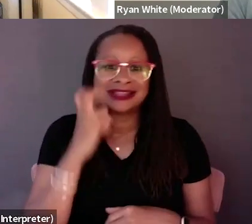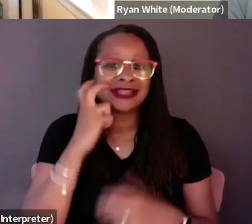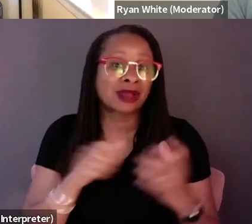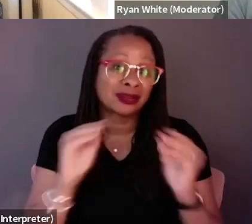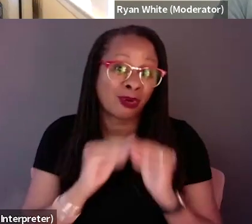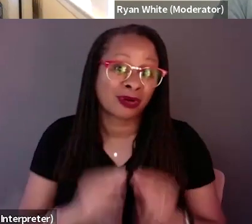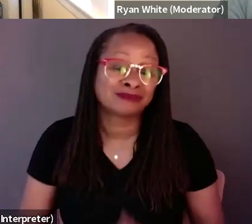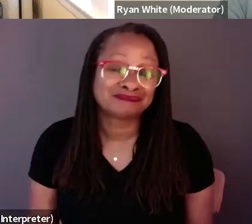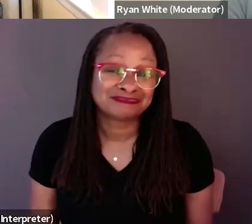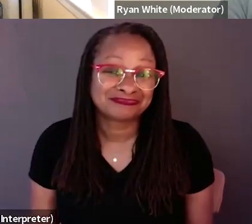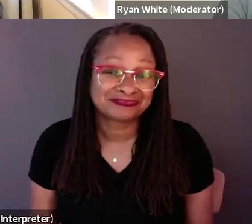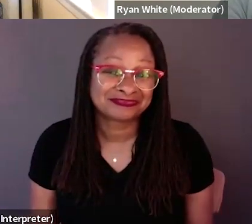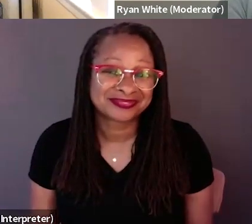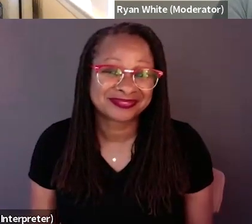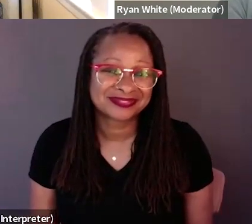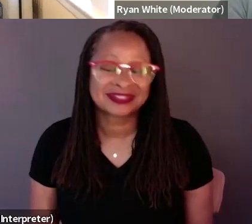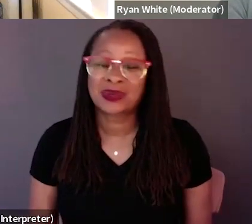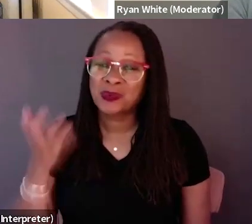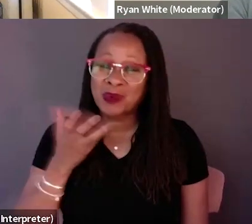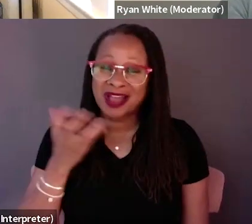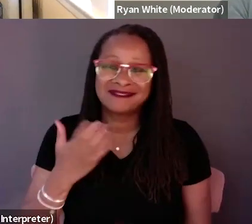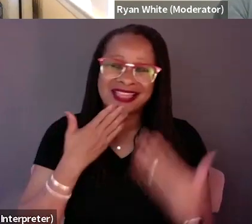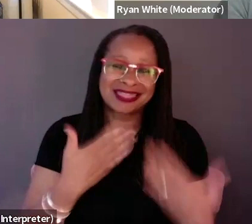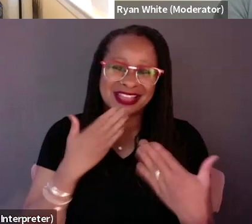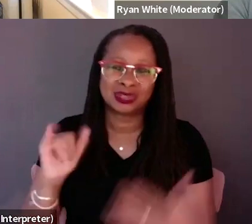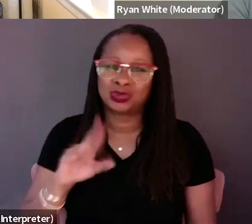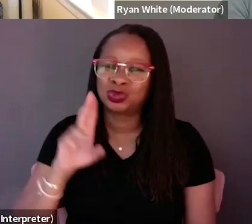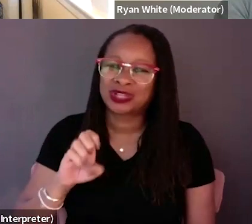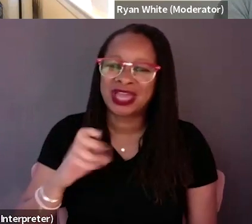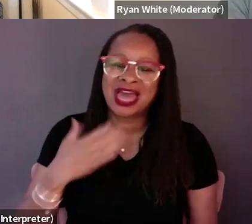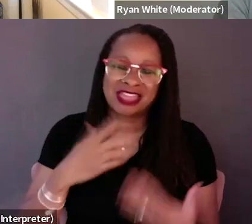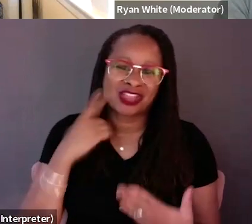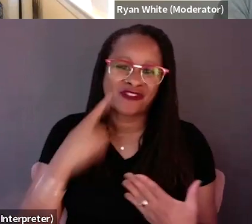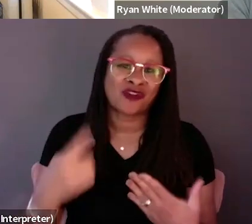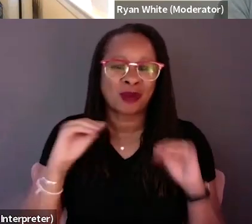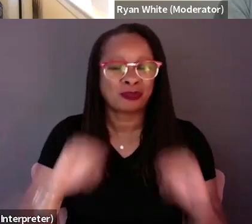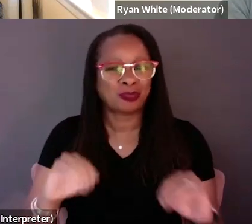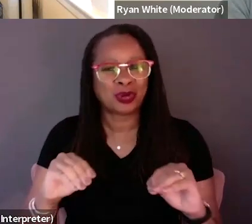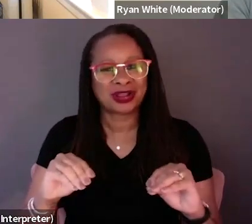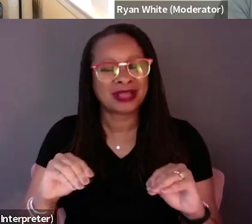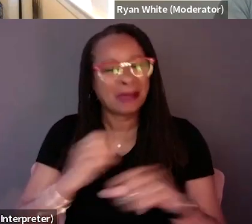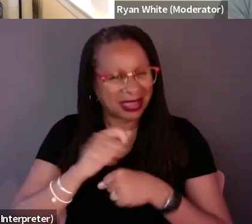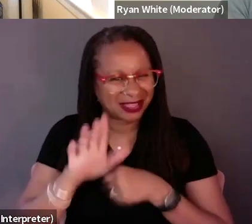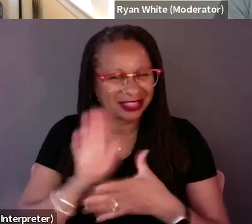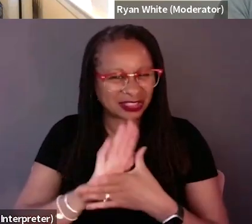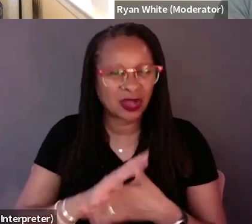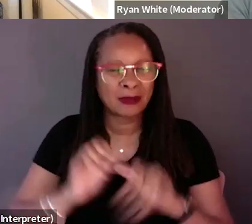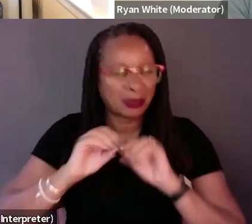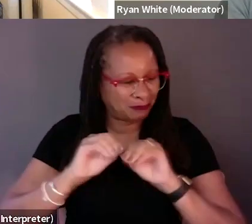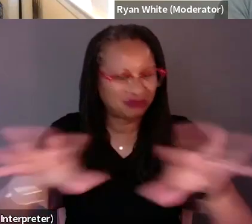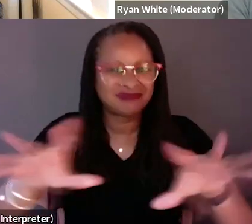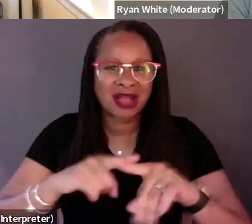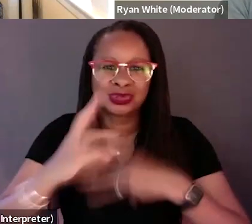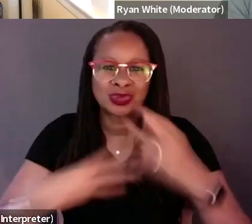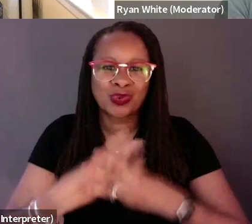anymore. Wow. Well, thank you, Julie. Thank you for putting this film out into the world. Thank you for just